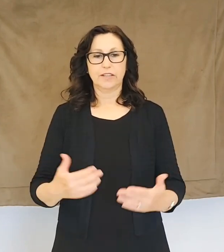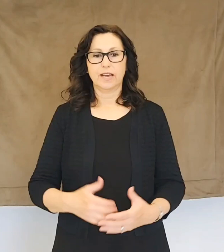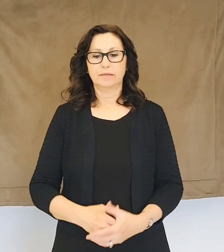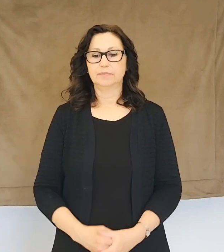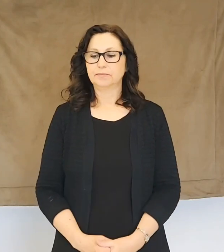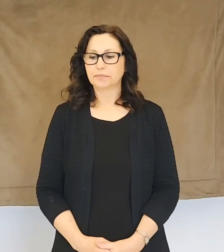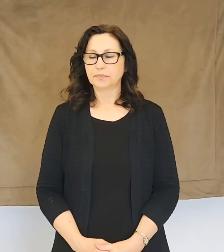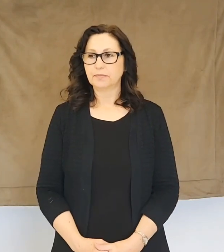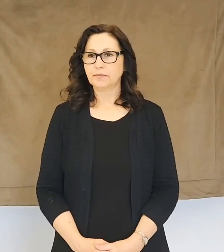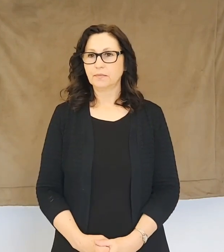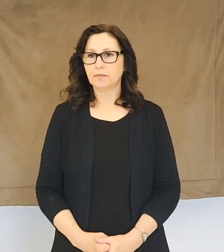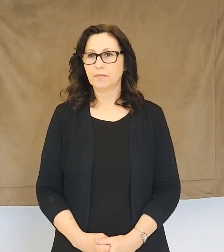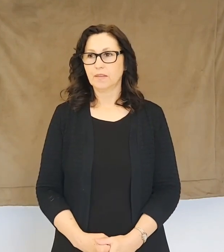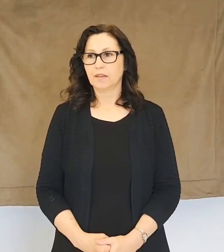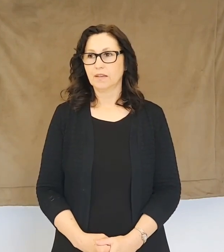that.